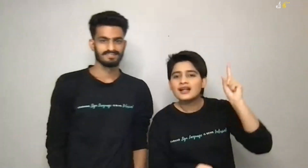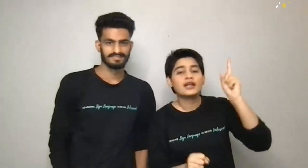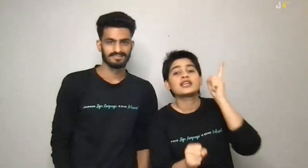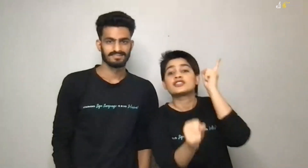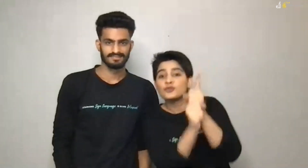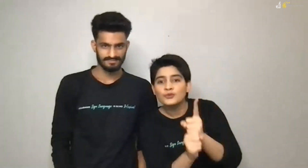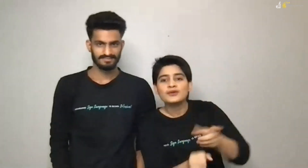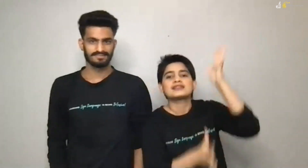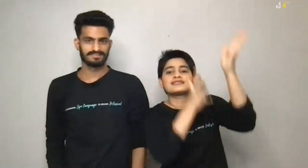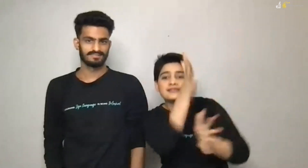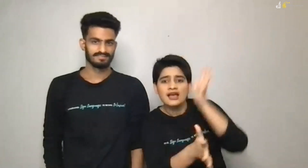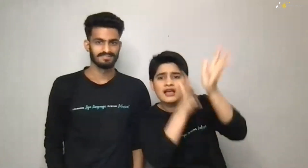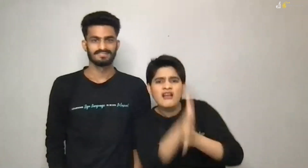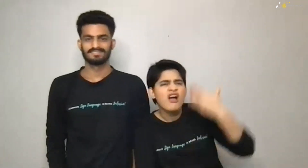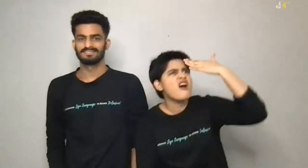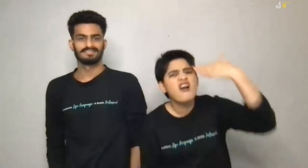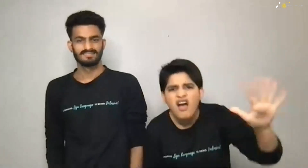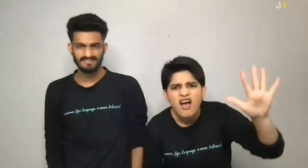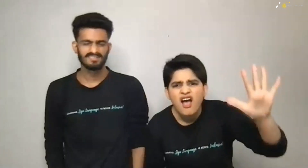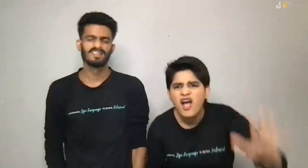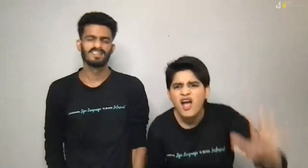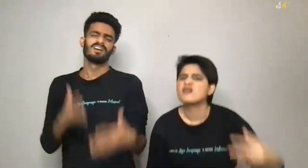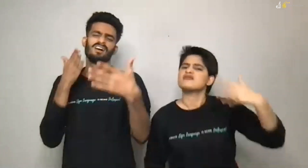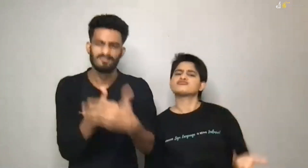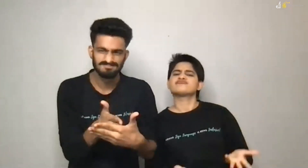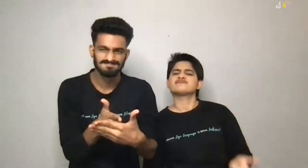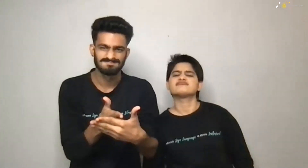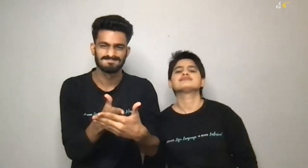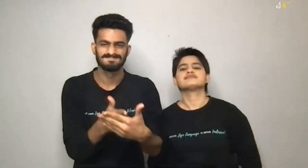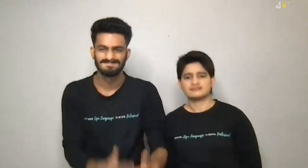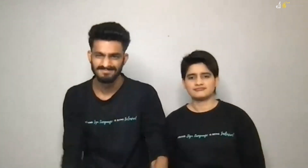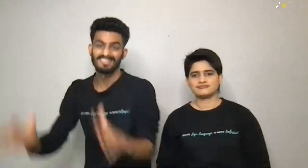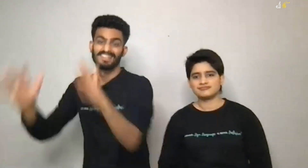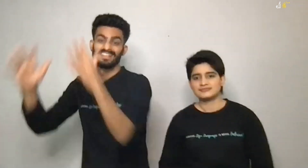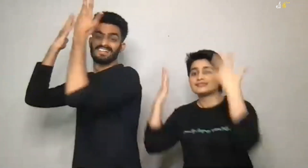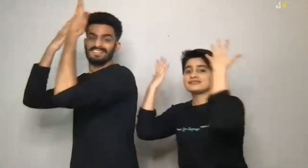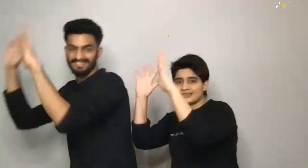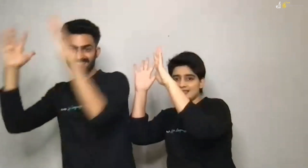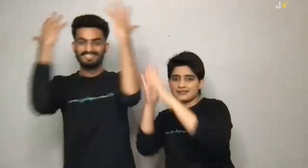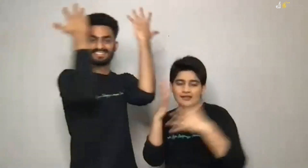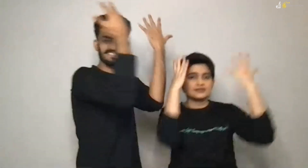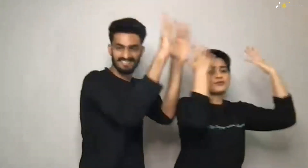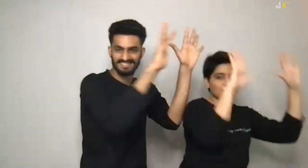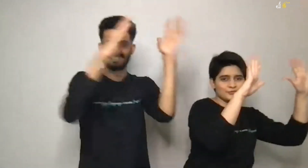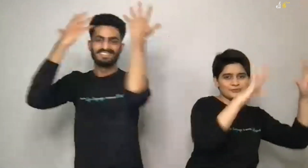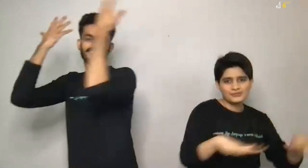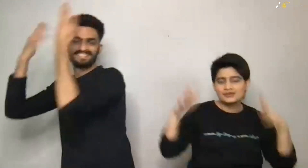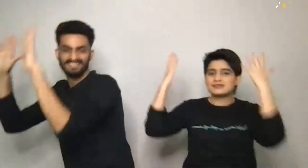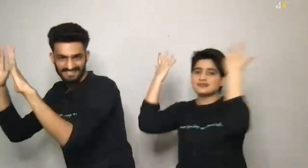Teachers, teachers, they don't know sign language. Barrier, barrier,